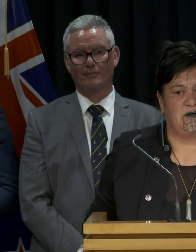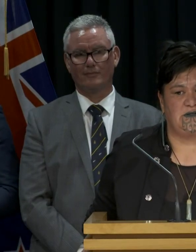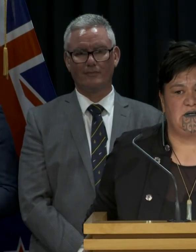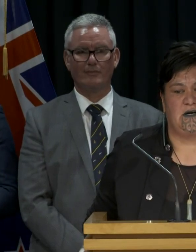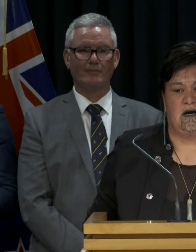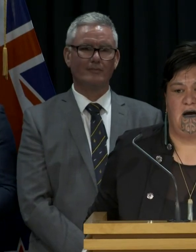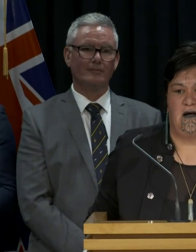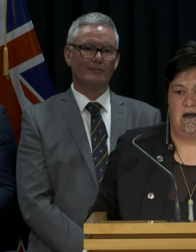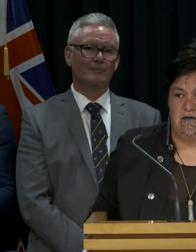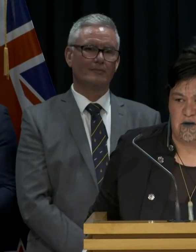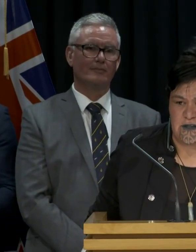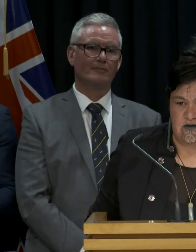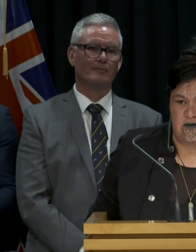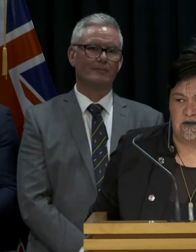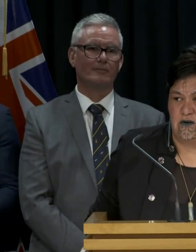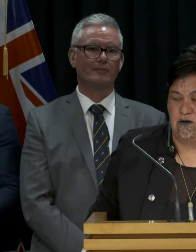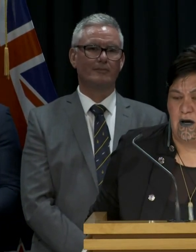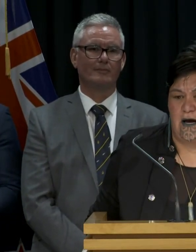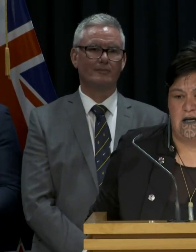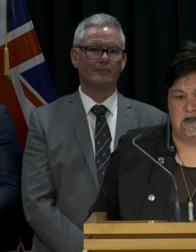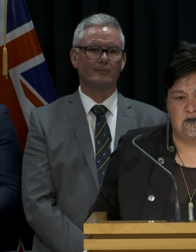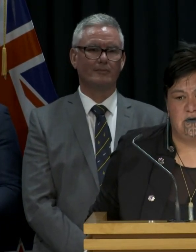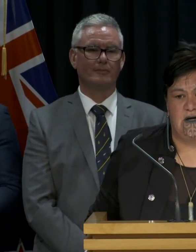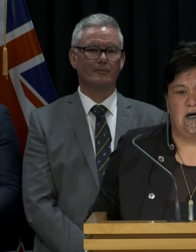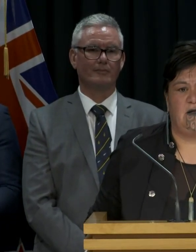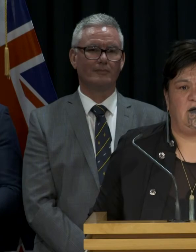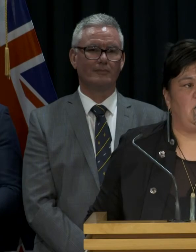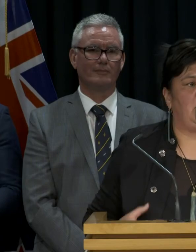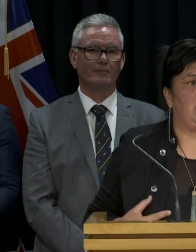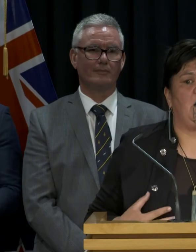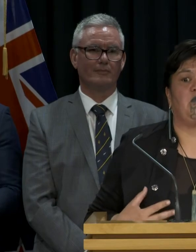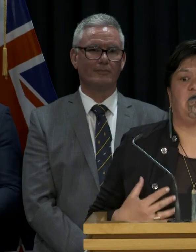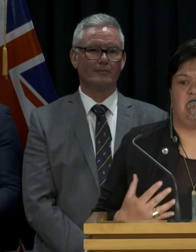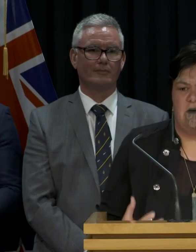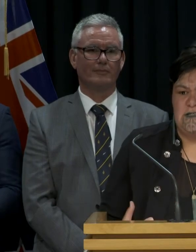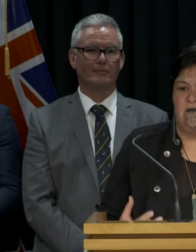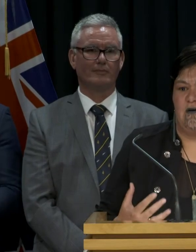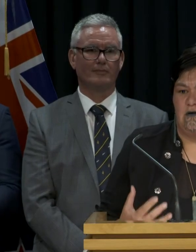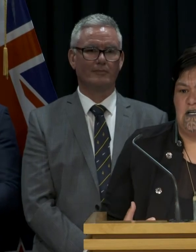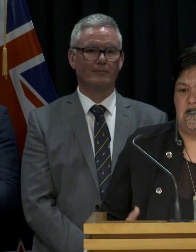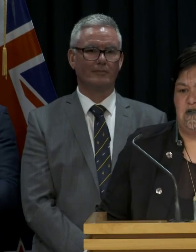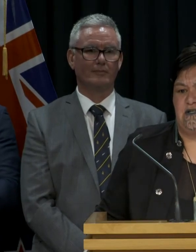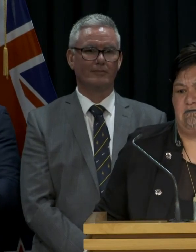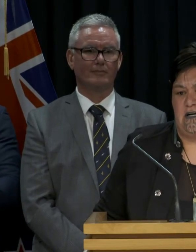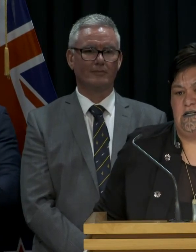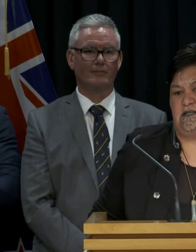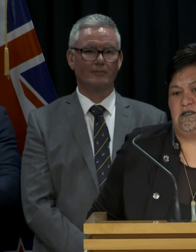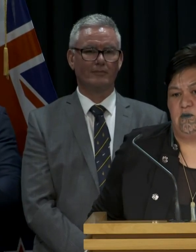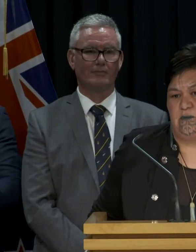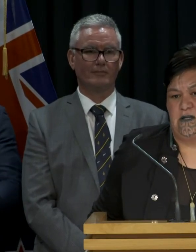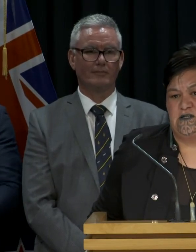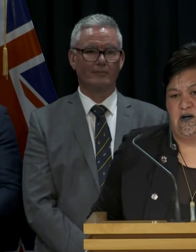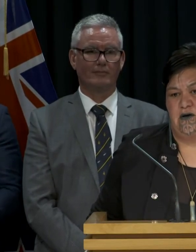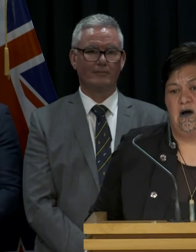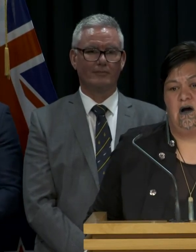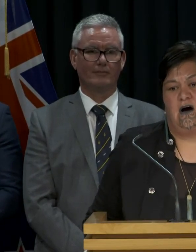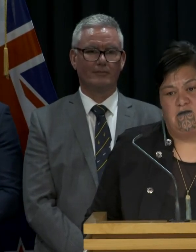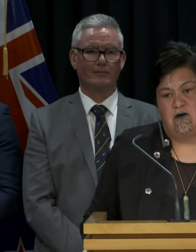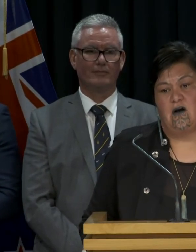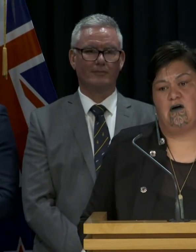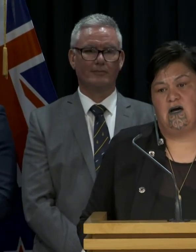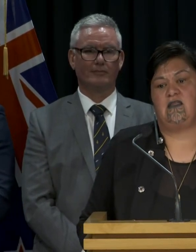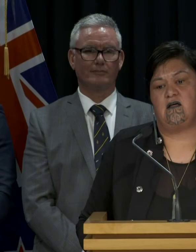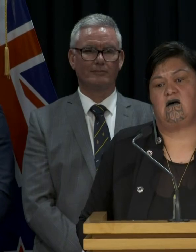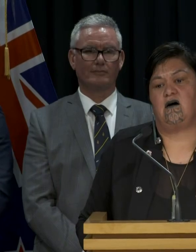right to vote, the first country to ensure that we are progressive on issues relating to women. So